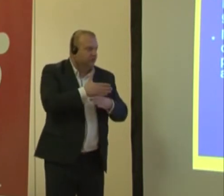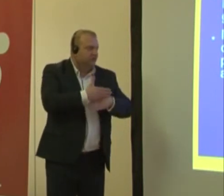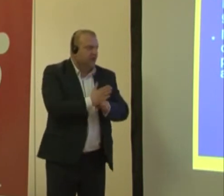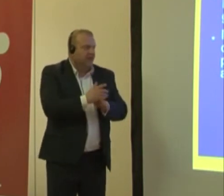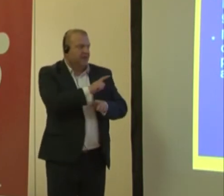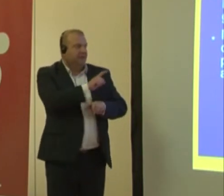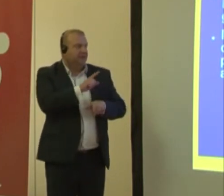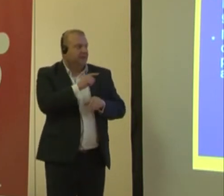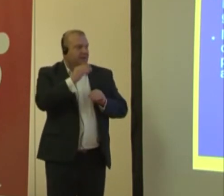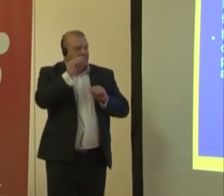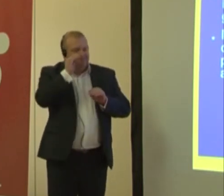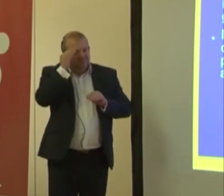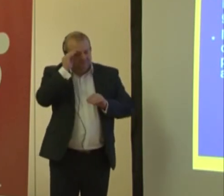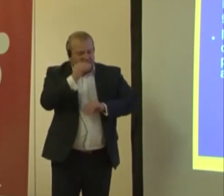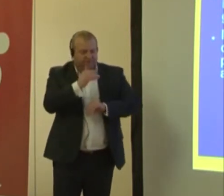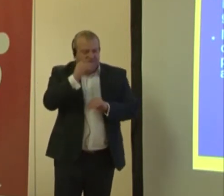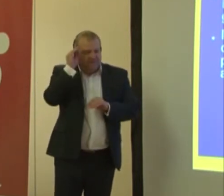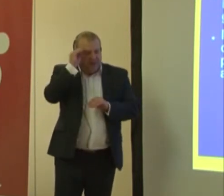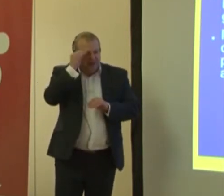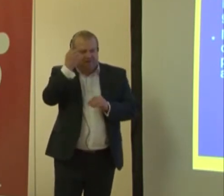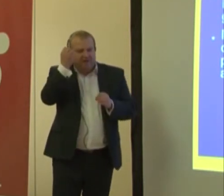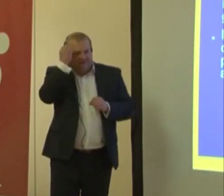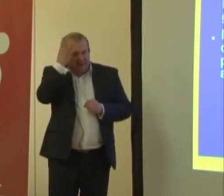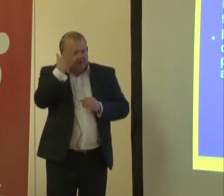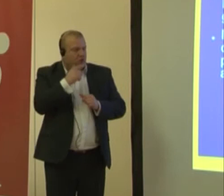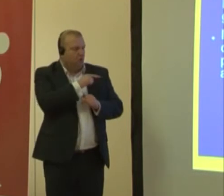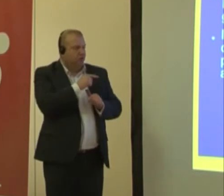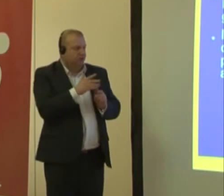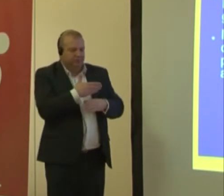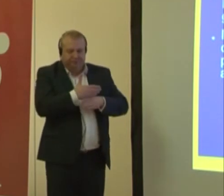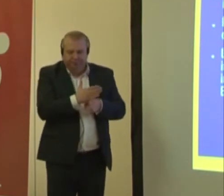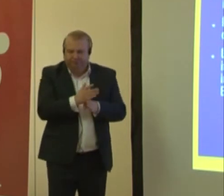learn from each other's good practices, basically.